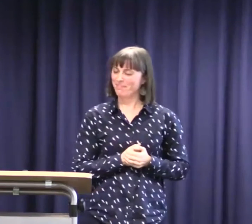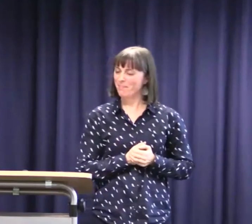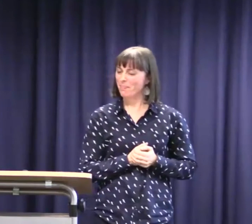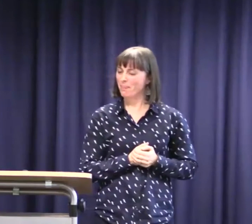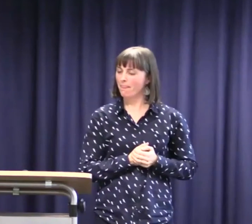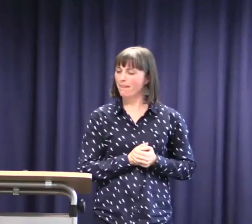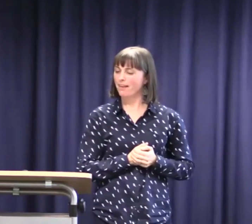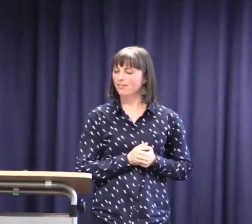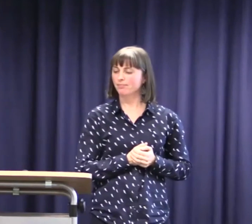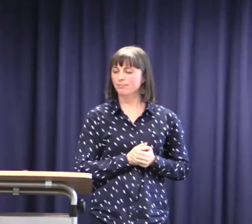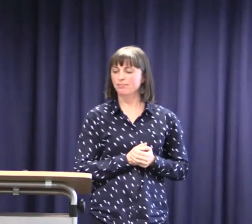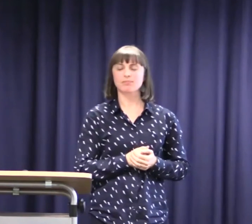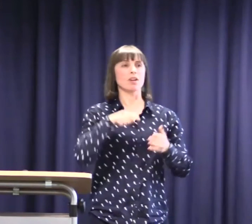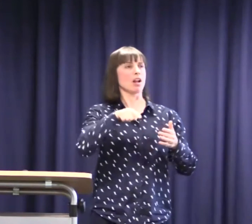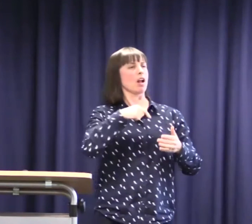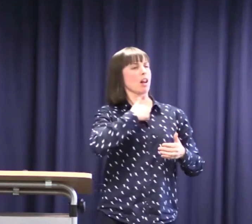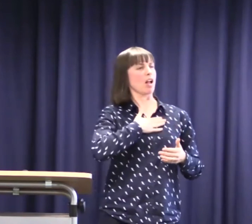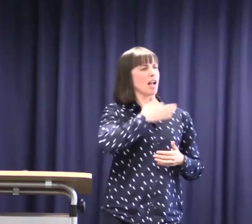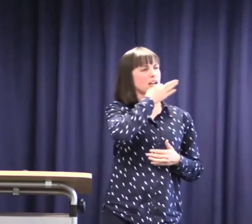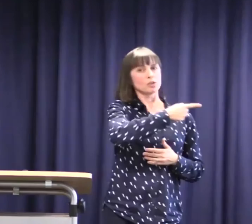this evening.